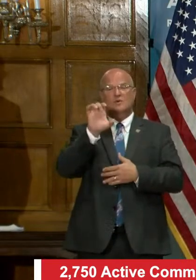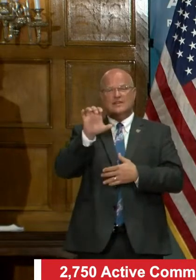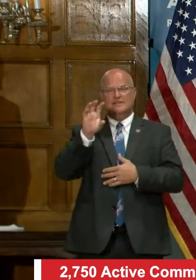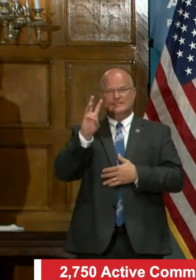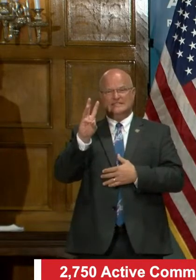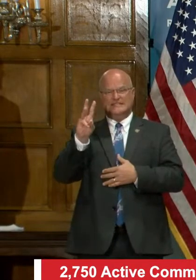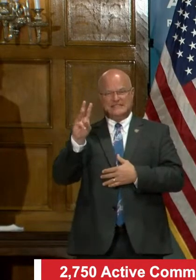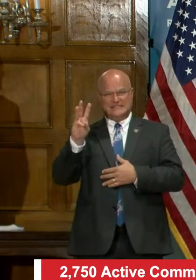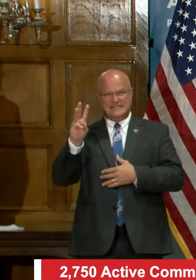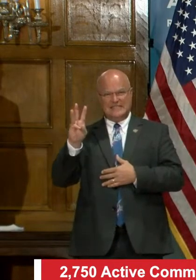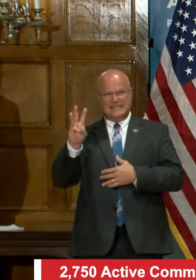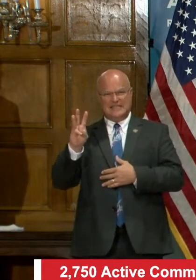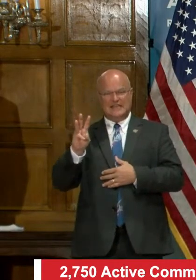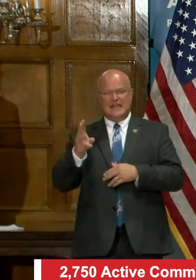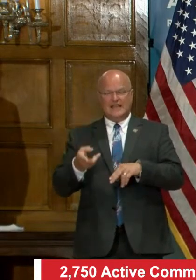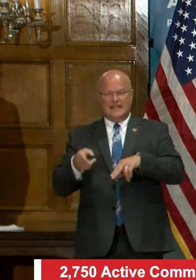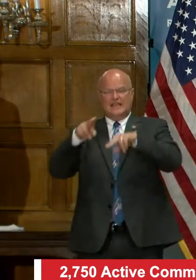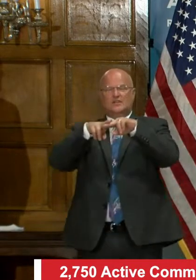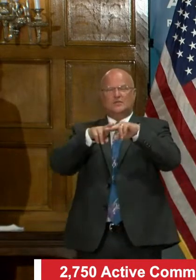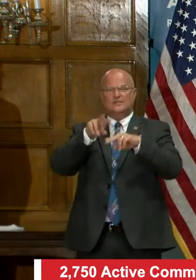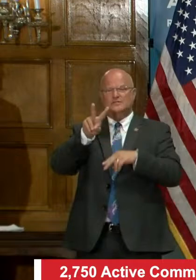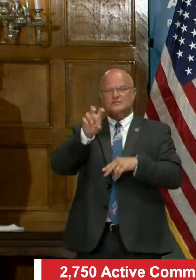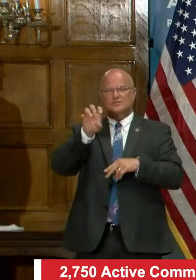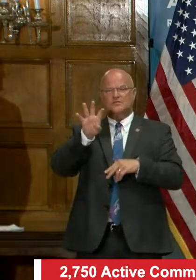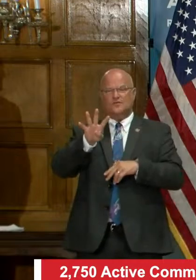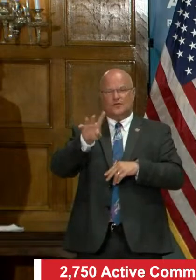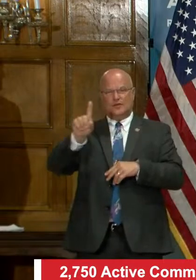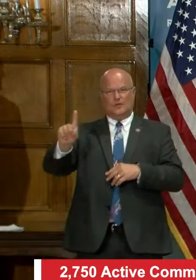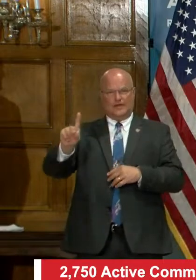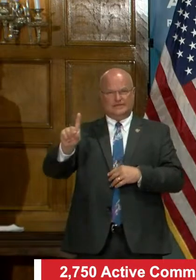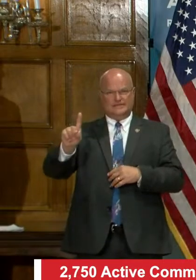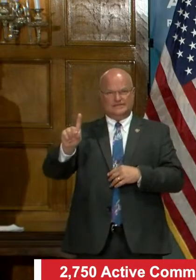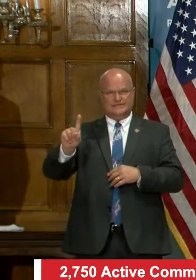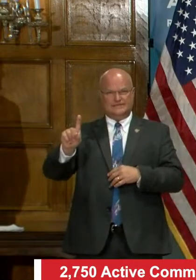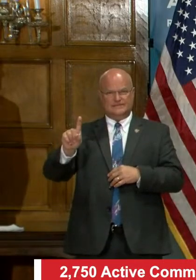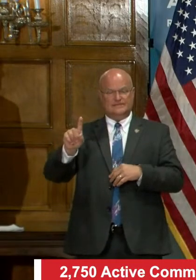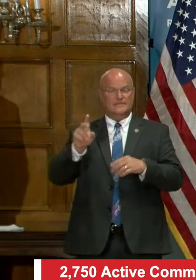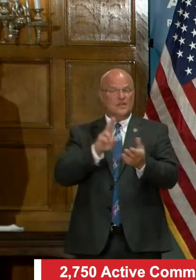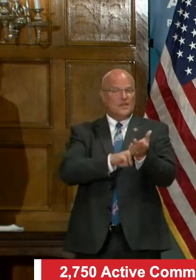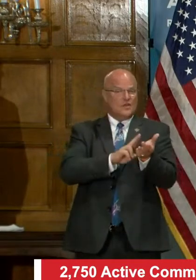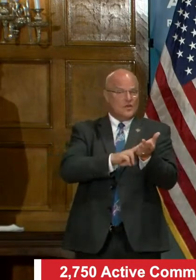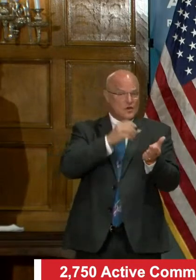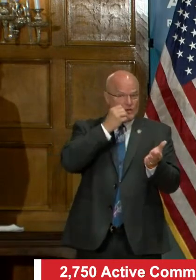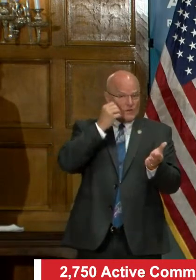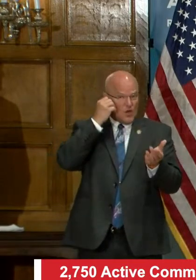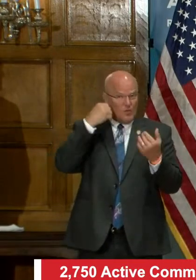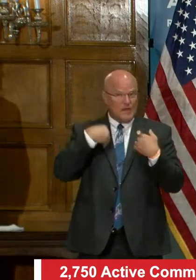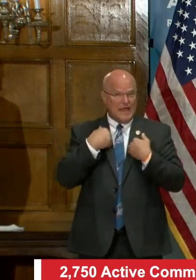7,116, and that's 241 more than yesterday. In terms of nursing homes, we've had 5